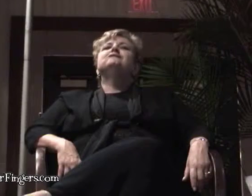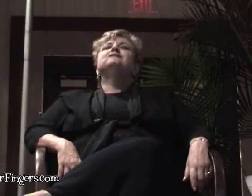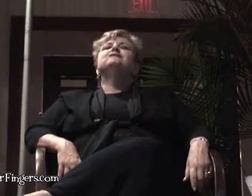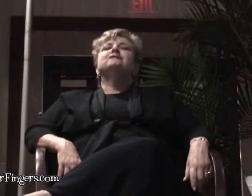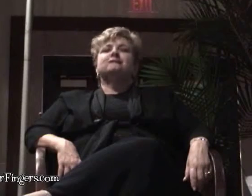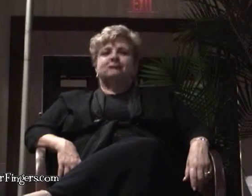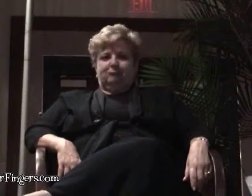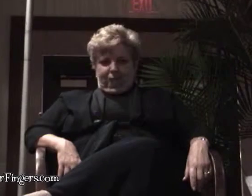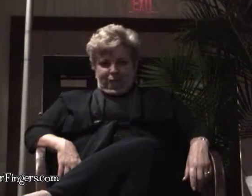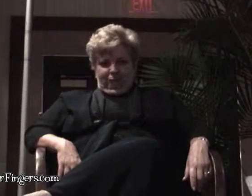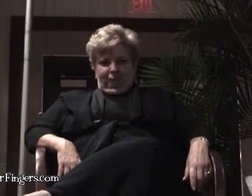The dog.